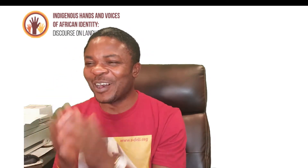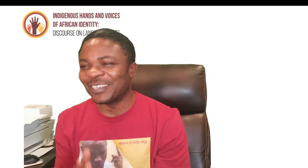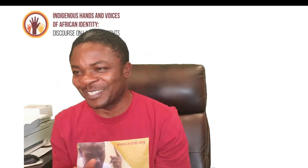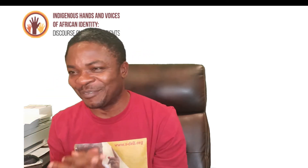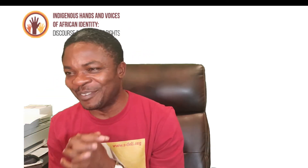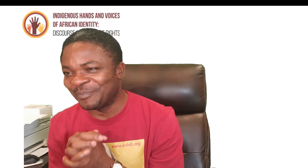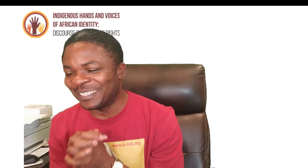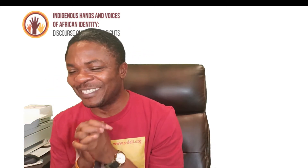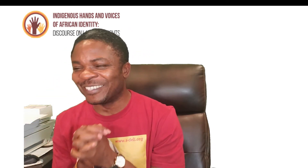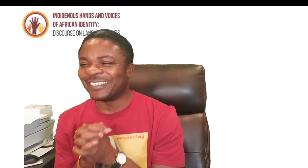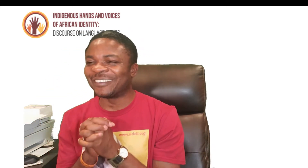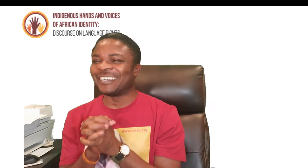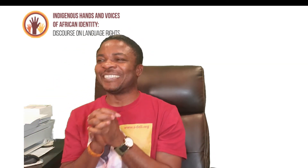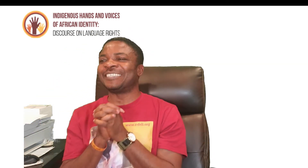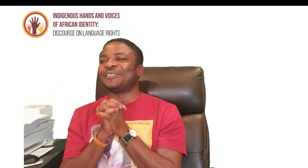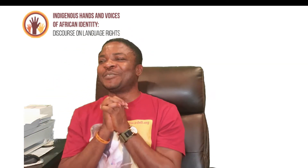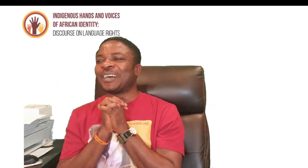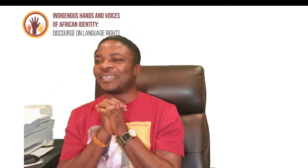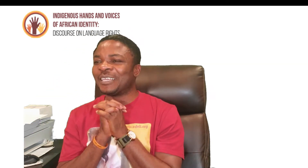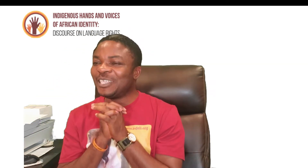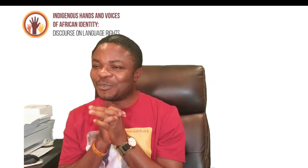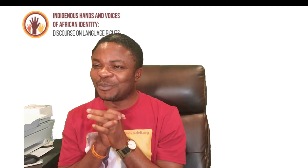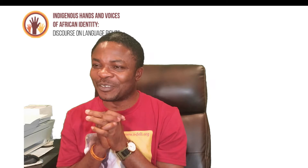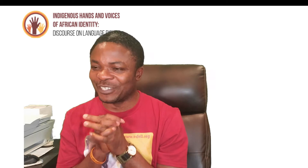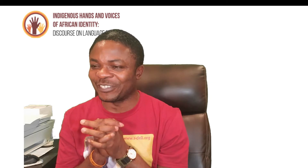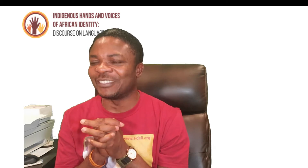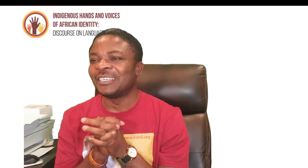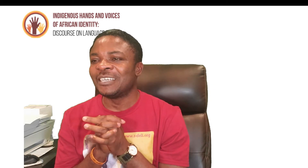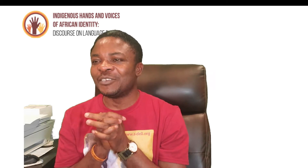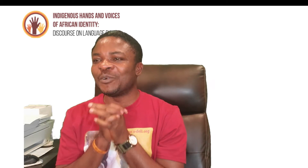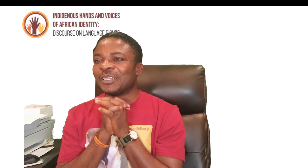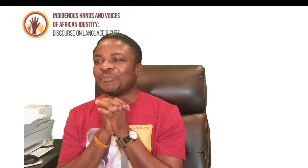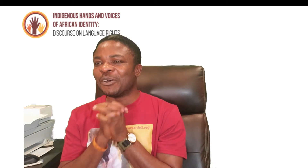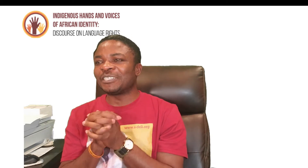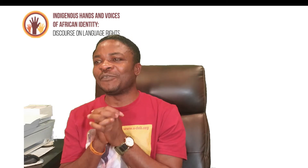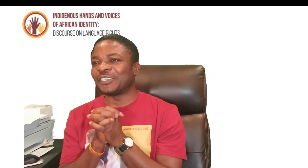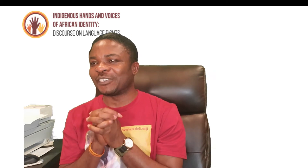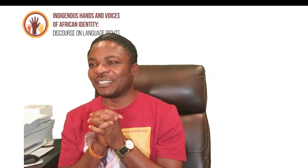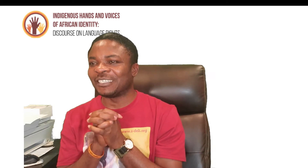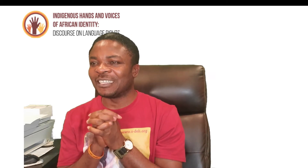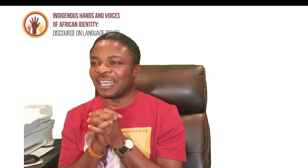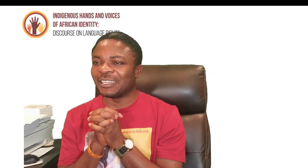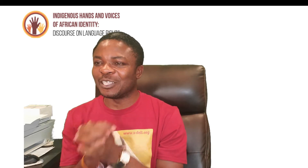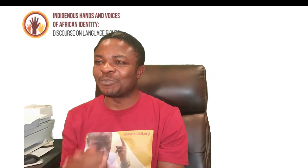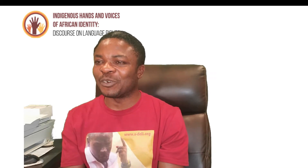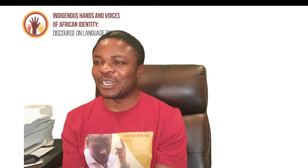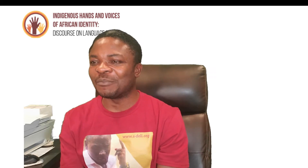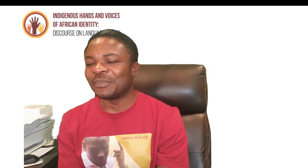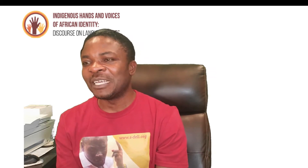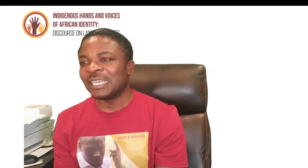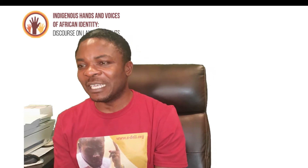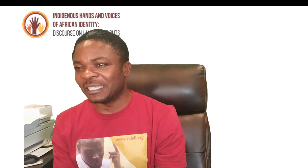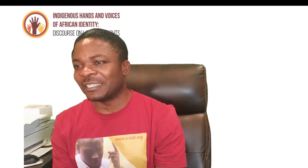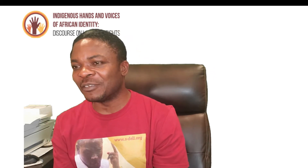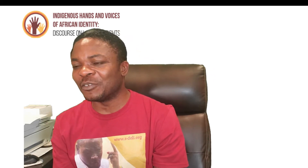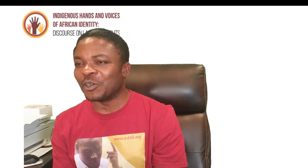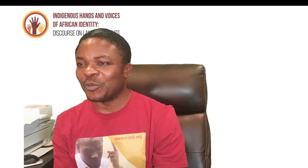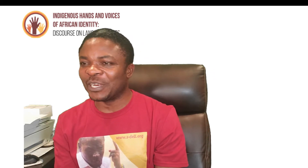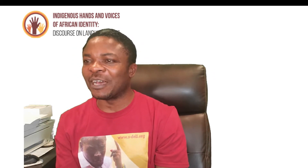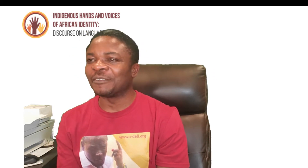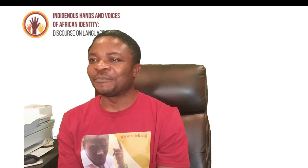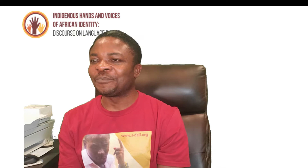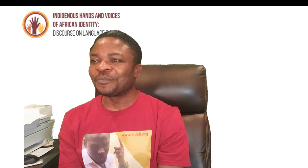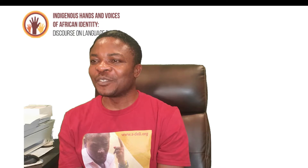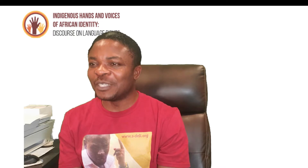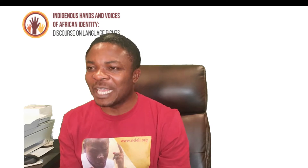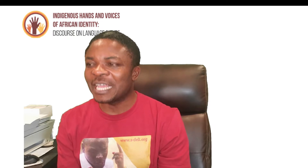You've been awesome. You've been so great. You are the inspiration. You are the motivation that this program is still